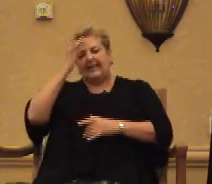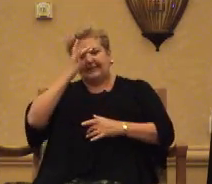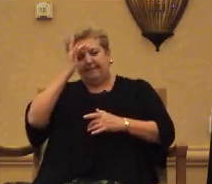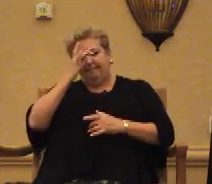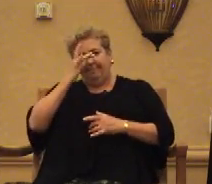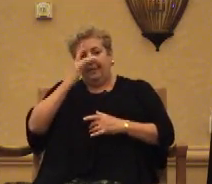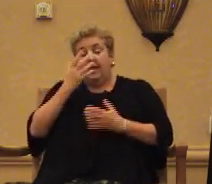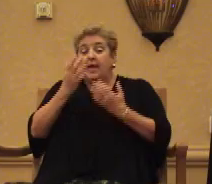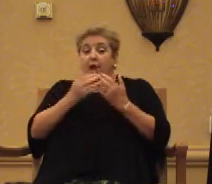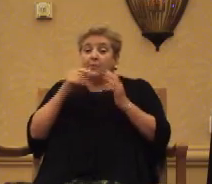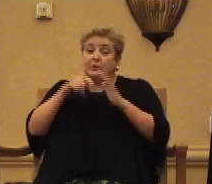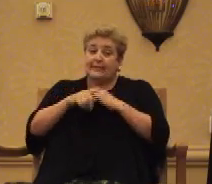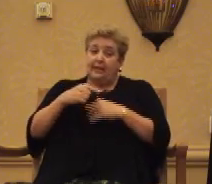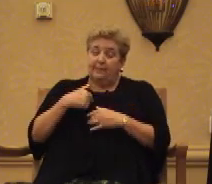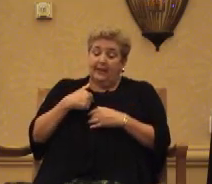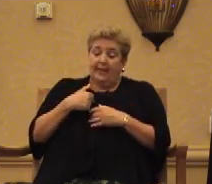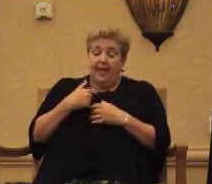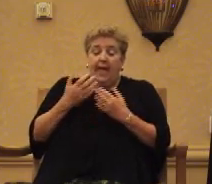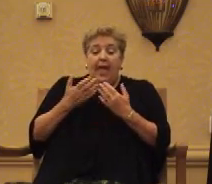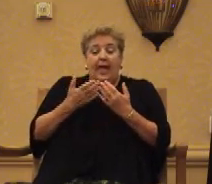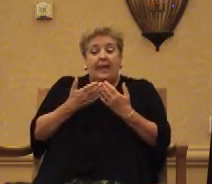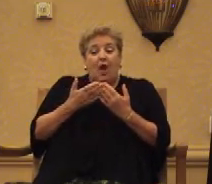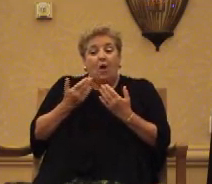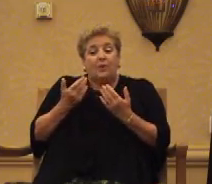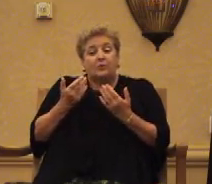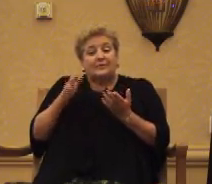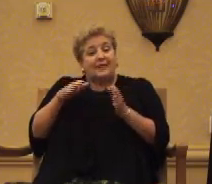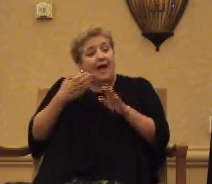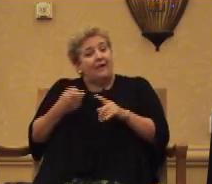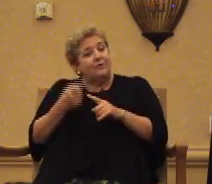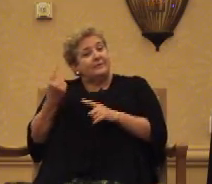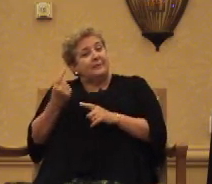I almost died from something I didn't even understand or know that I had.